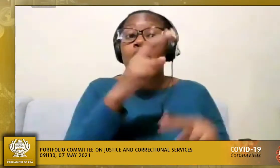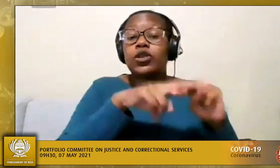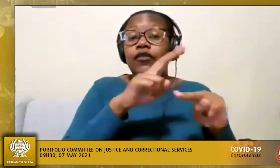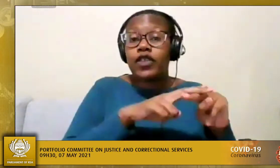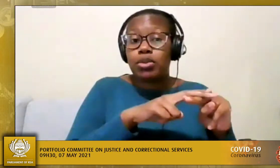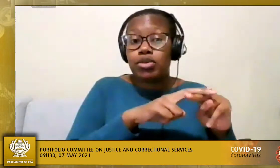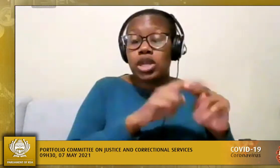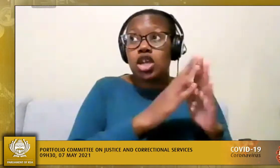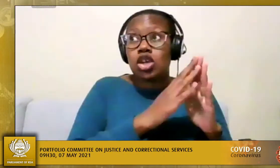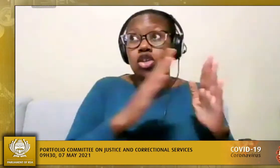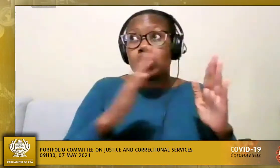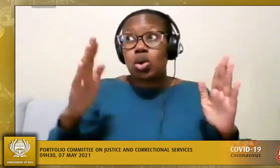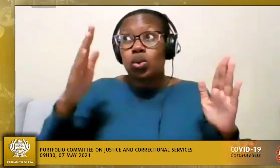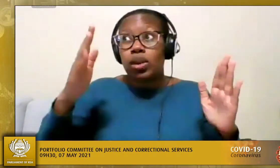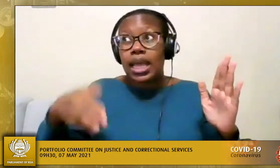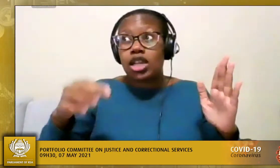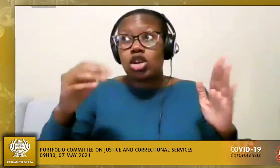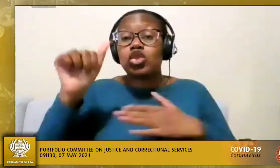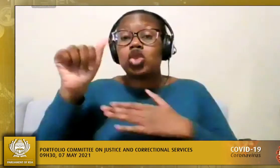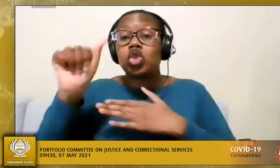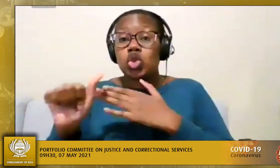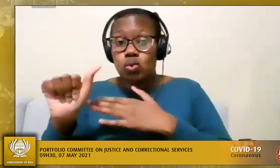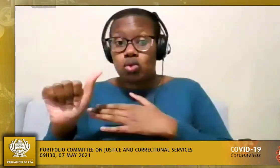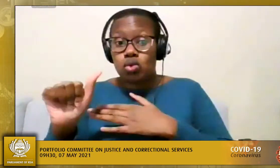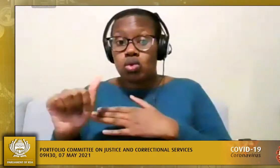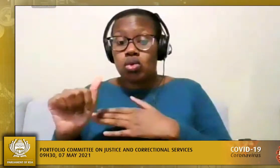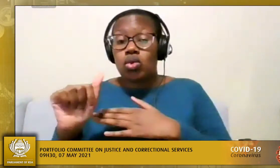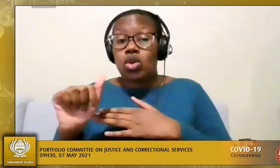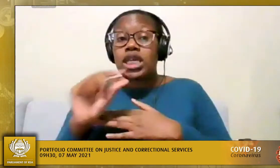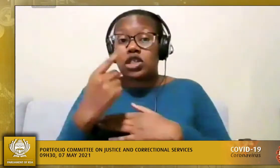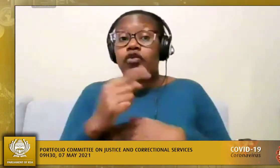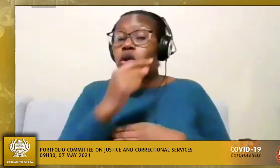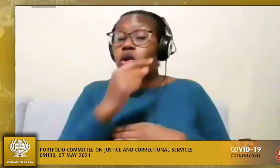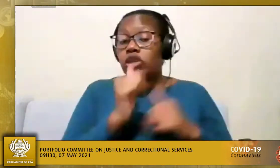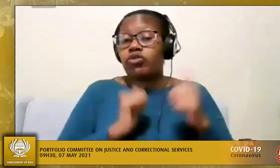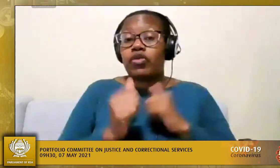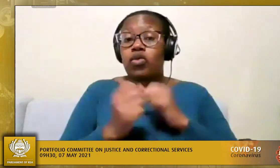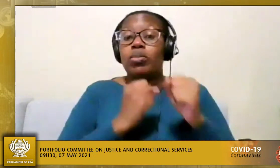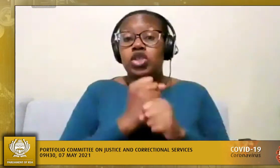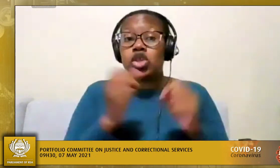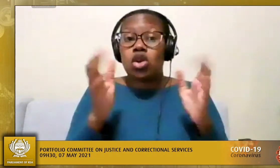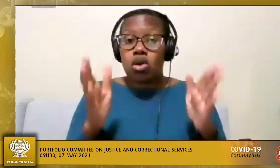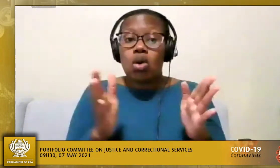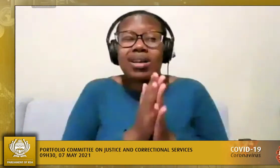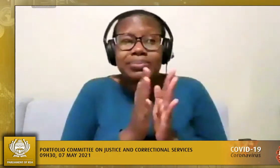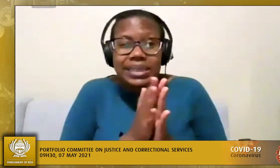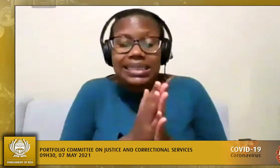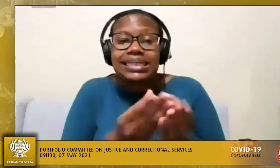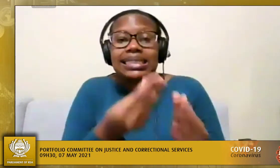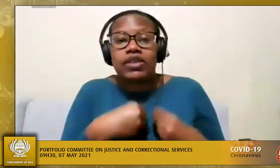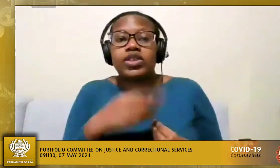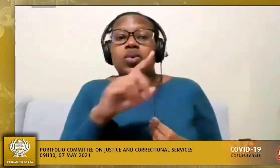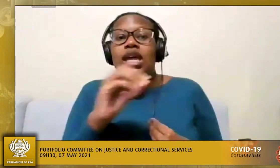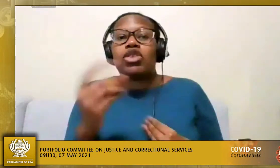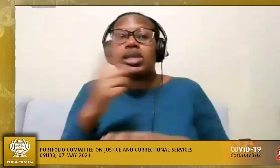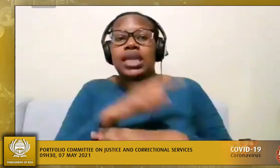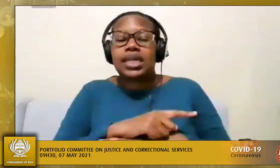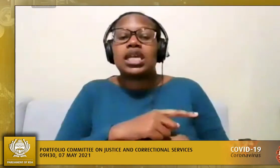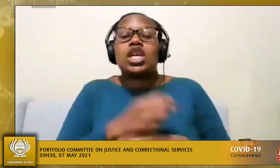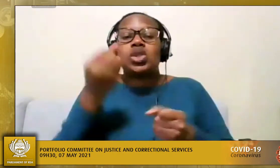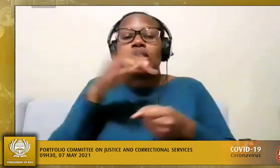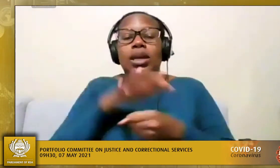June which is the first quarter of the performance year that you must allow us to implement the turnaround plans that we have and